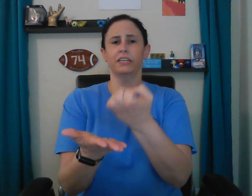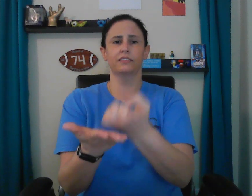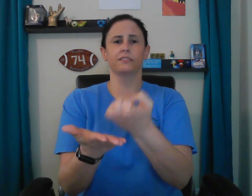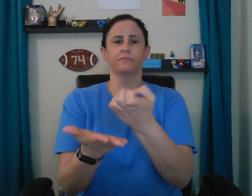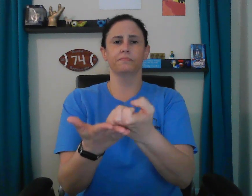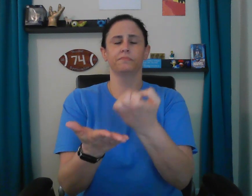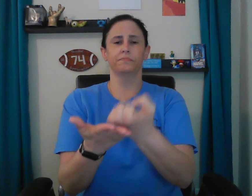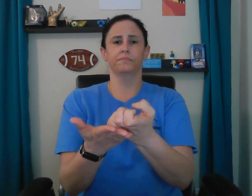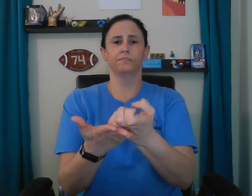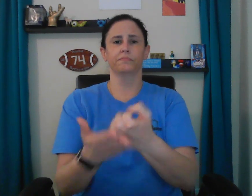economics.